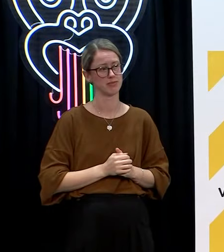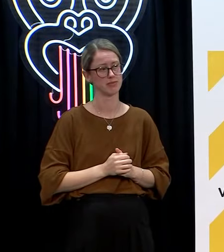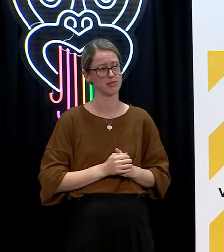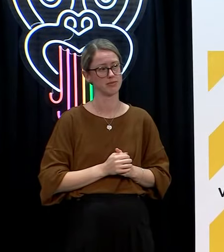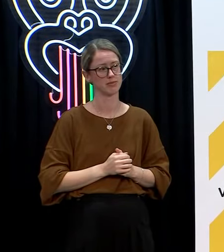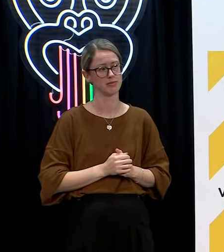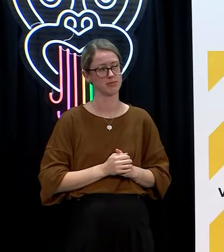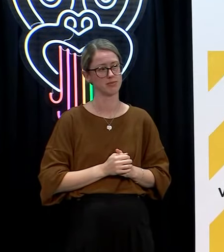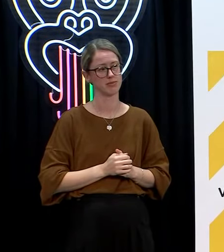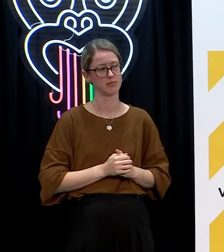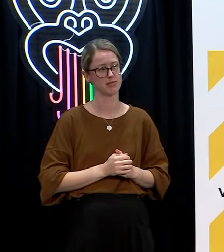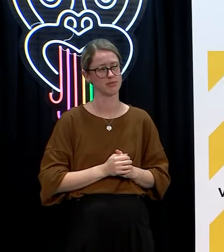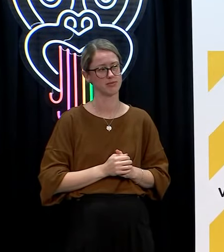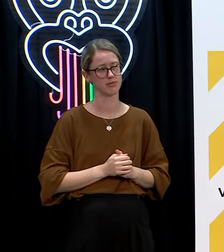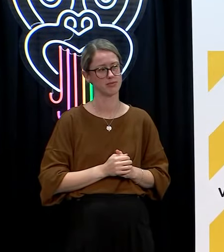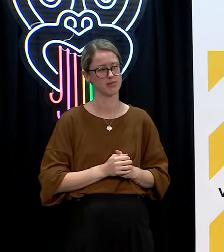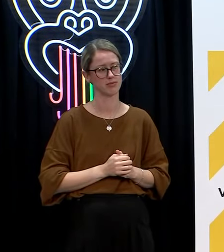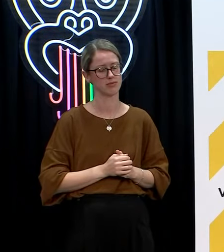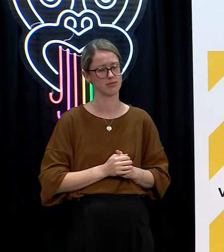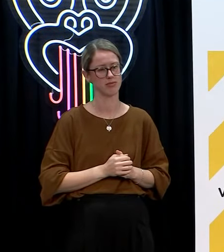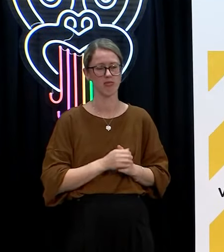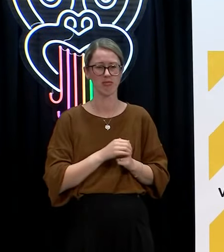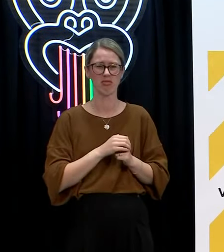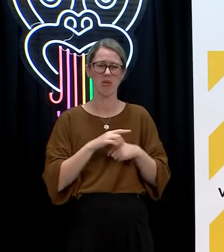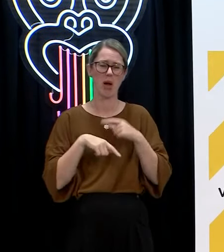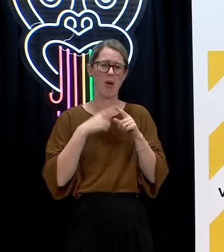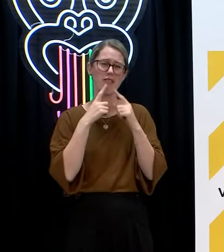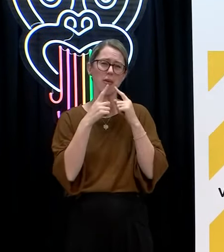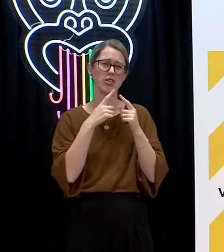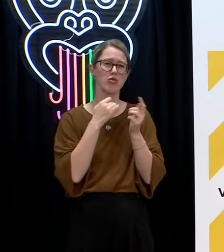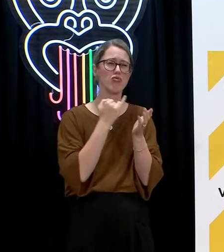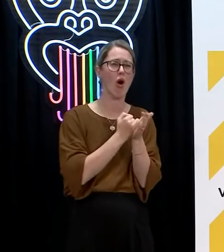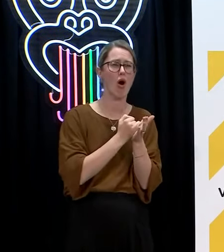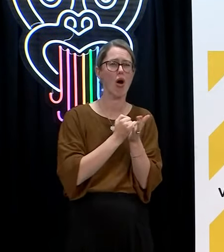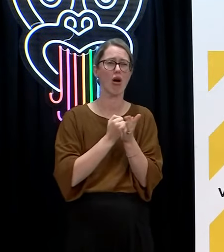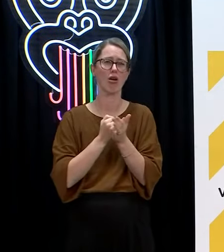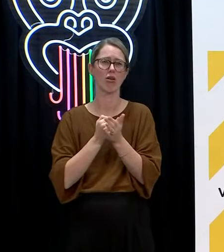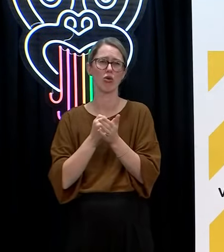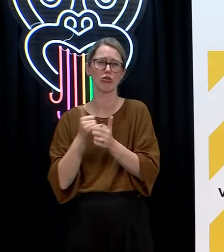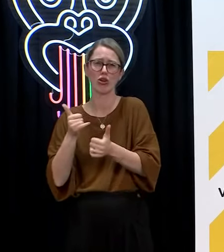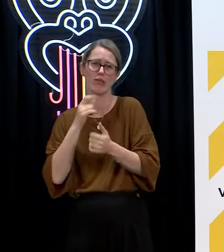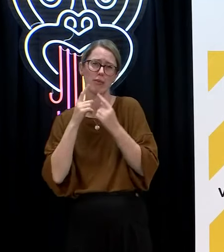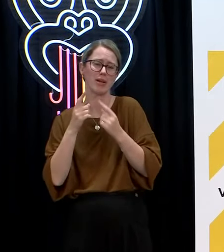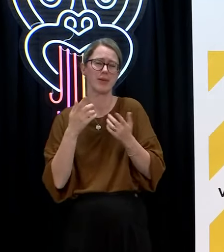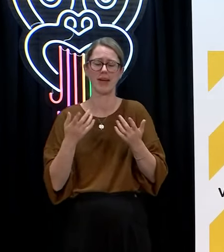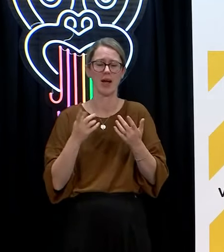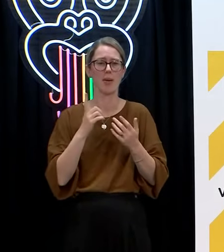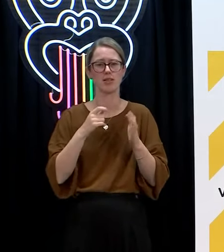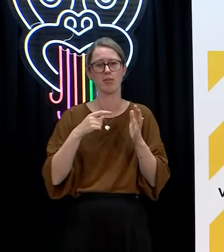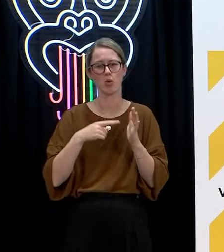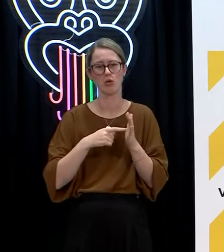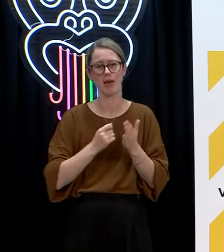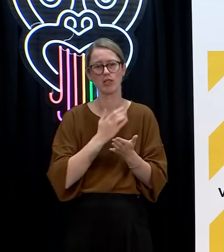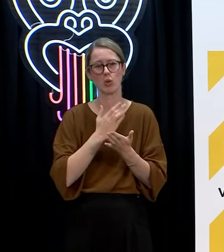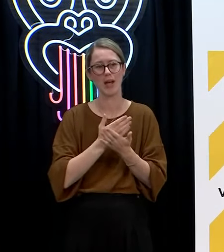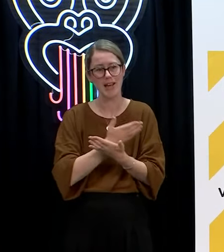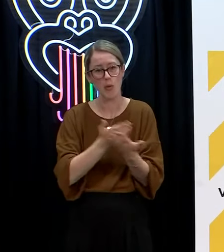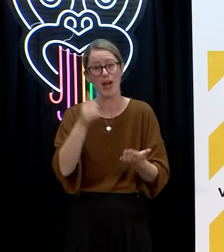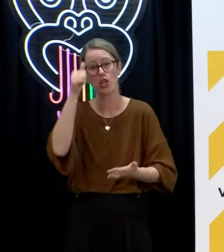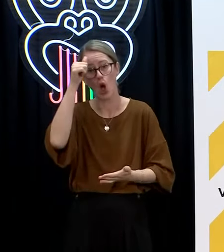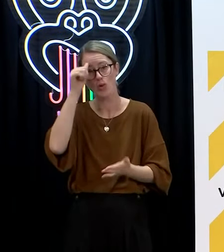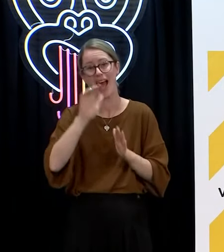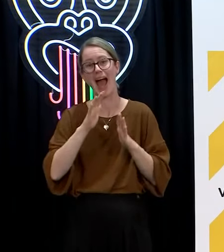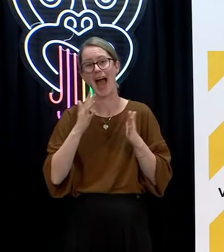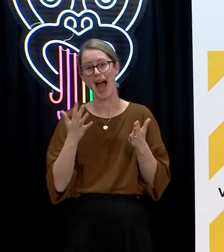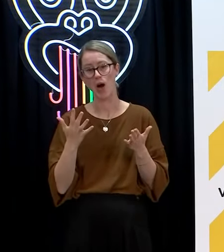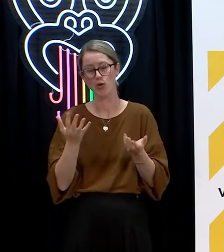don't think it's so much information, whether it's the right information or mis or disinformation. The important thing is that we make sure everybody knows how